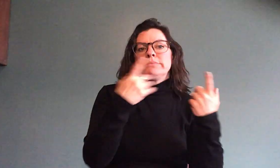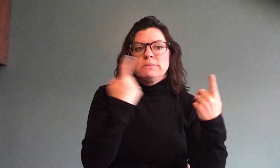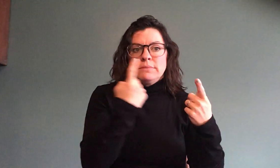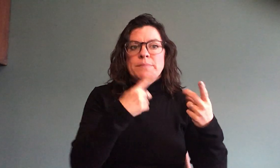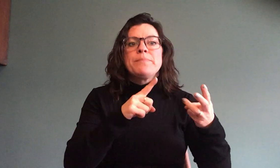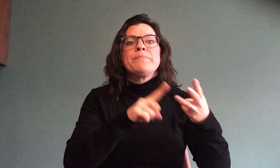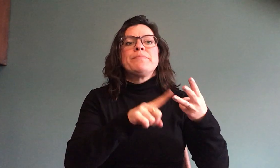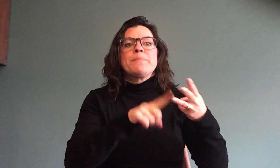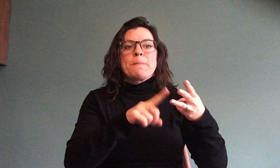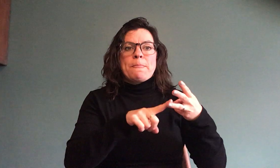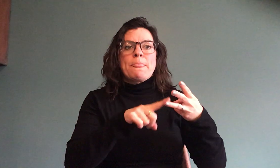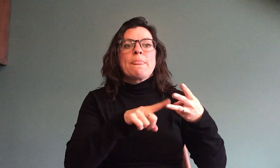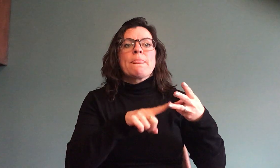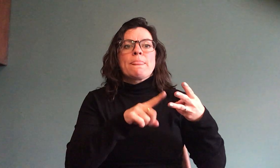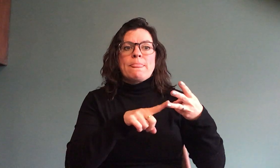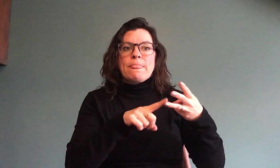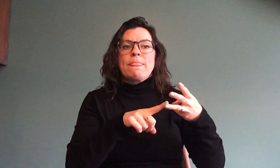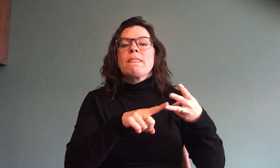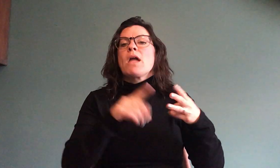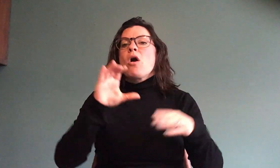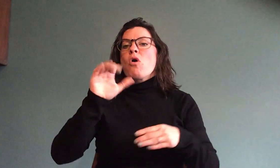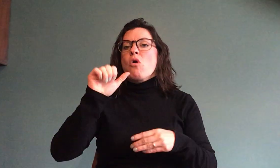ahead. And what's the last one?